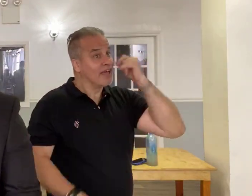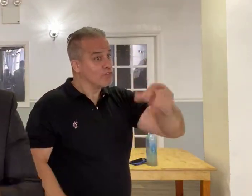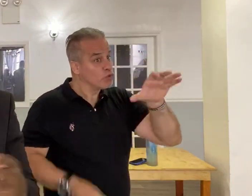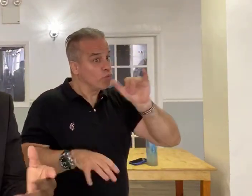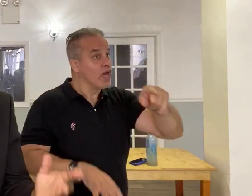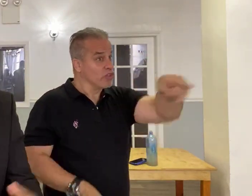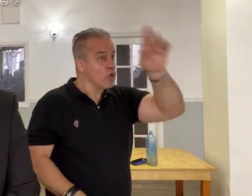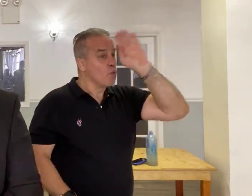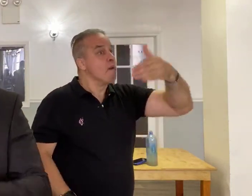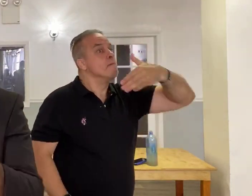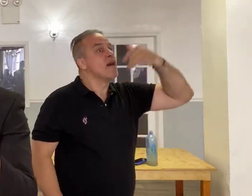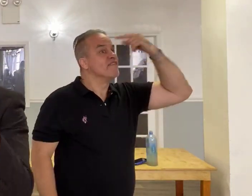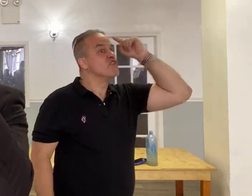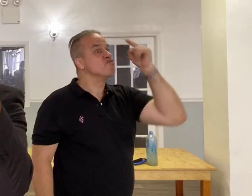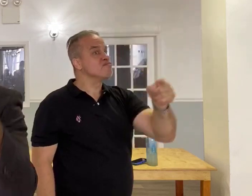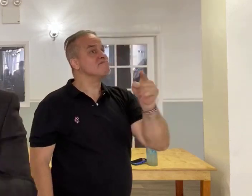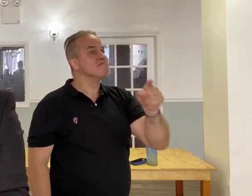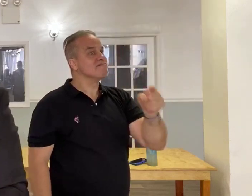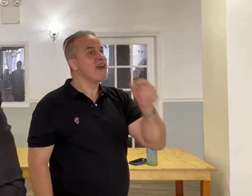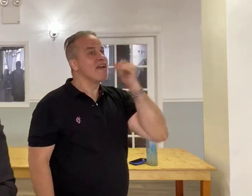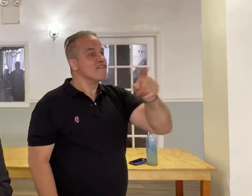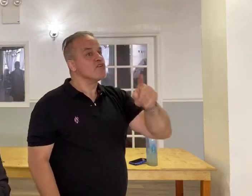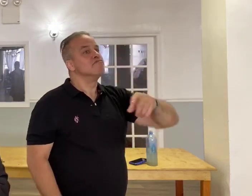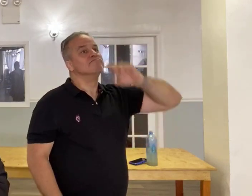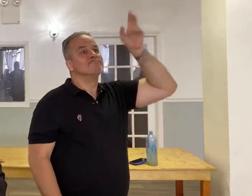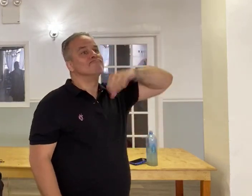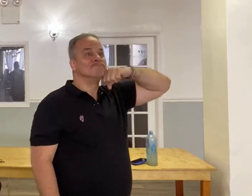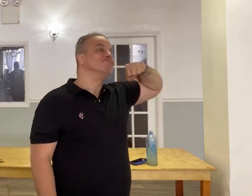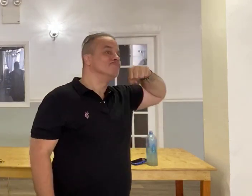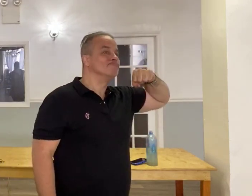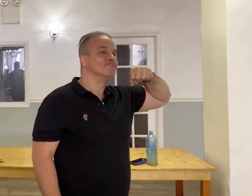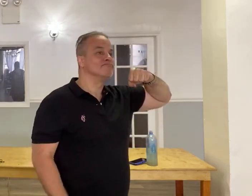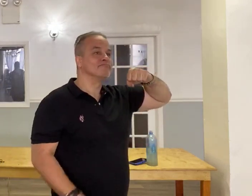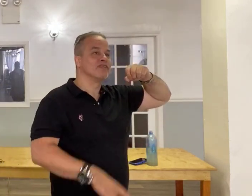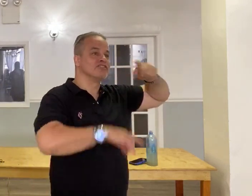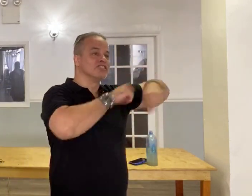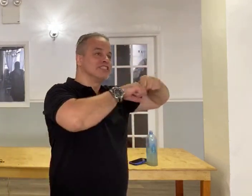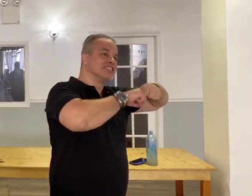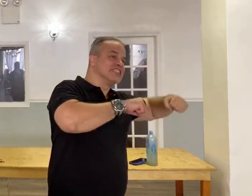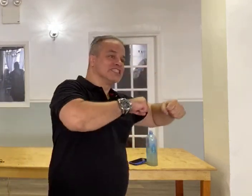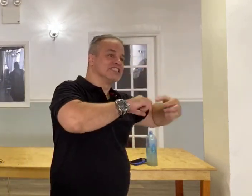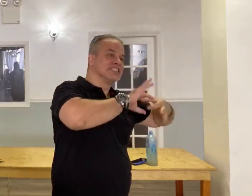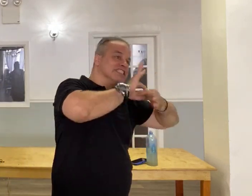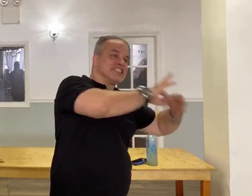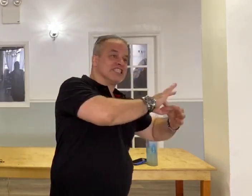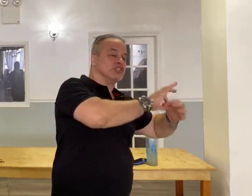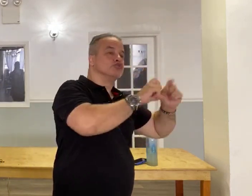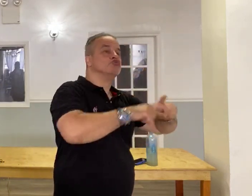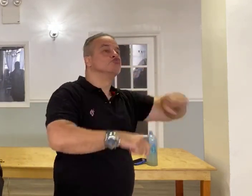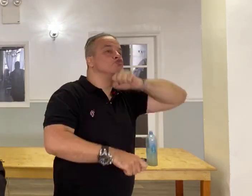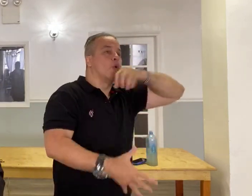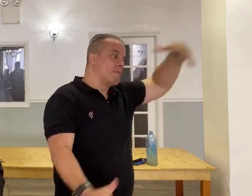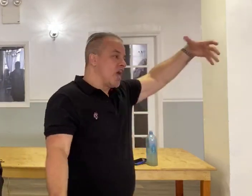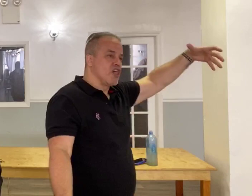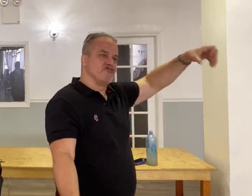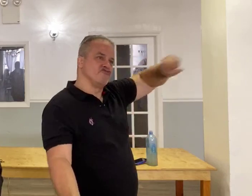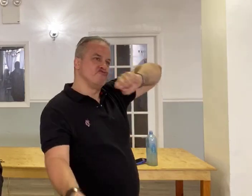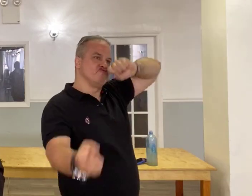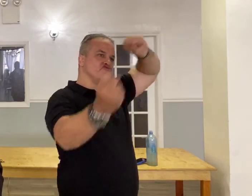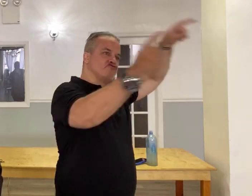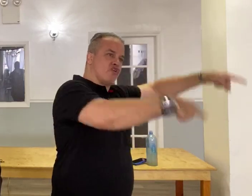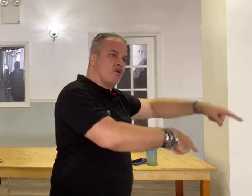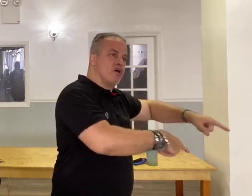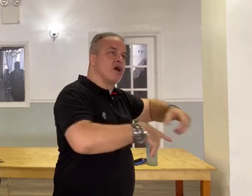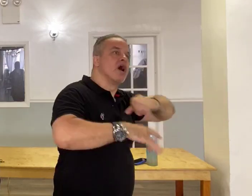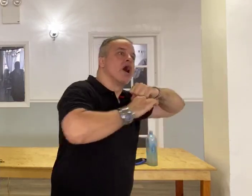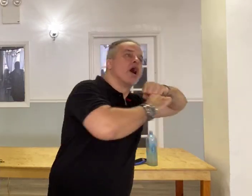little hyperbole, a little figurative language here, so to speak. He's exaggerating. But you'll understand the point. If you had